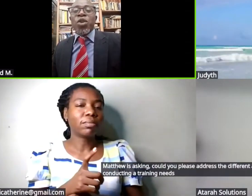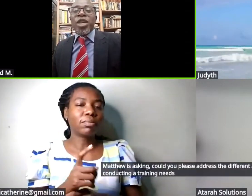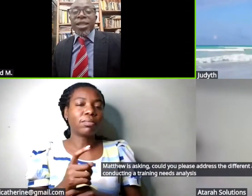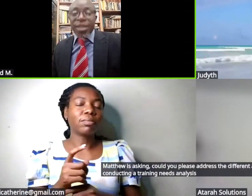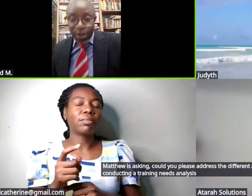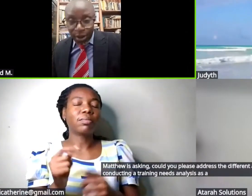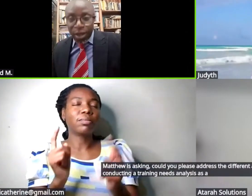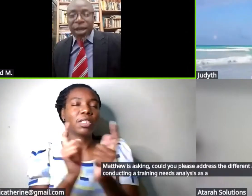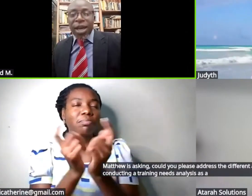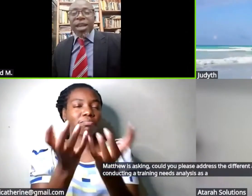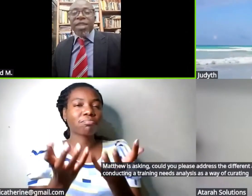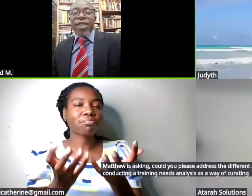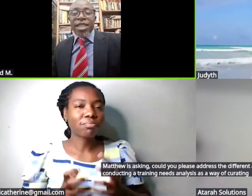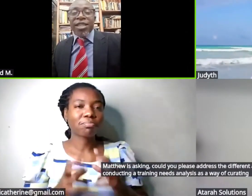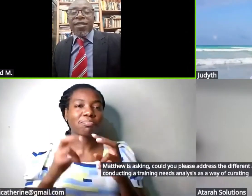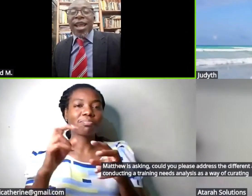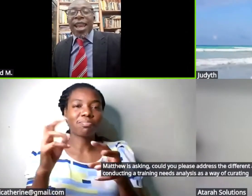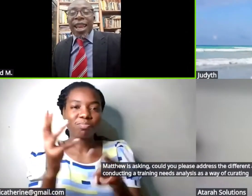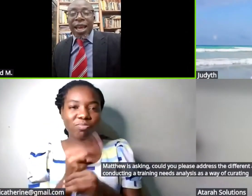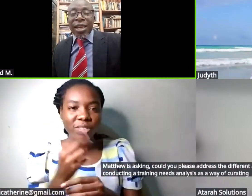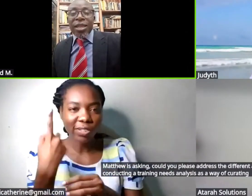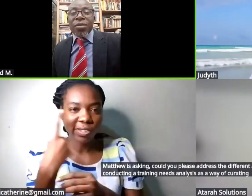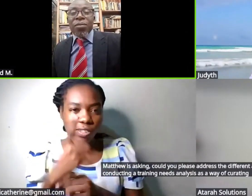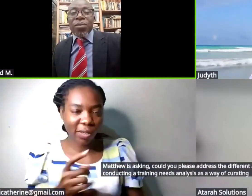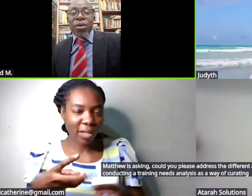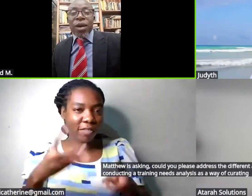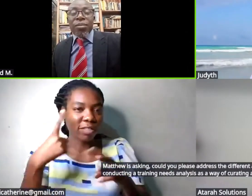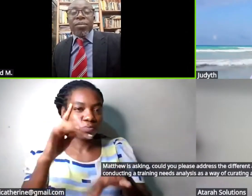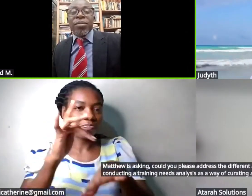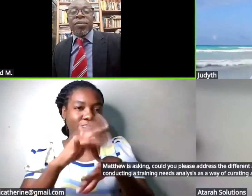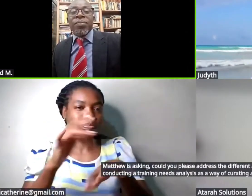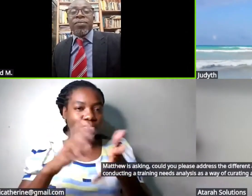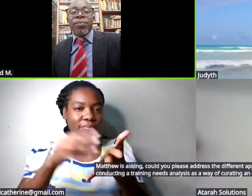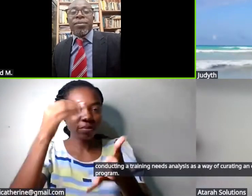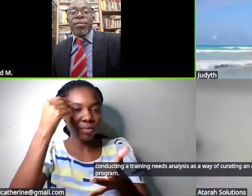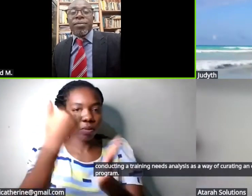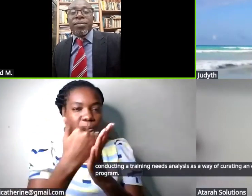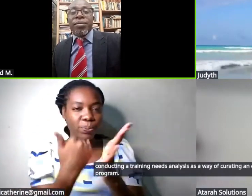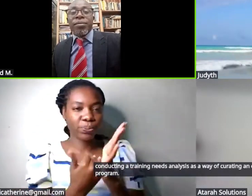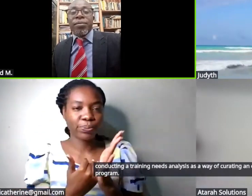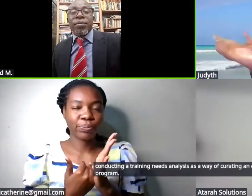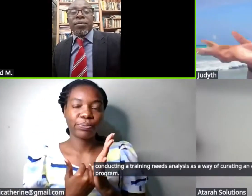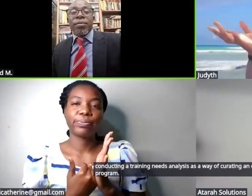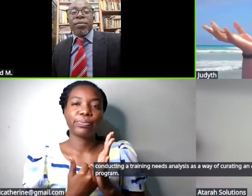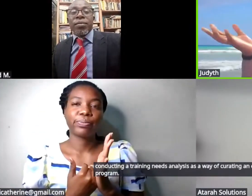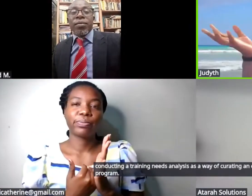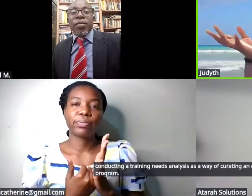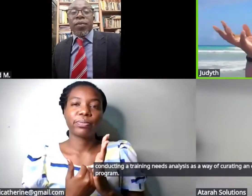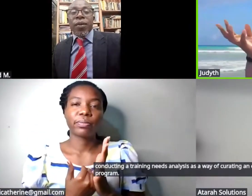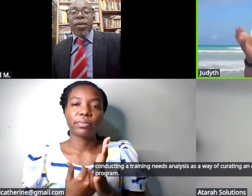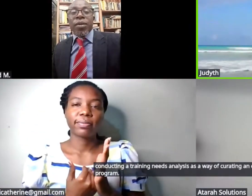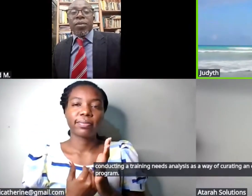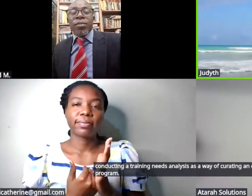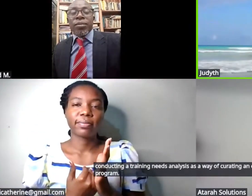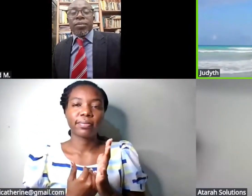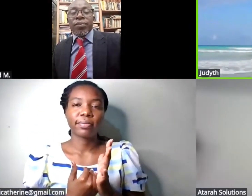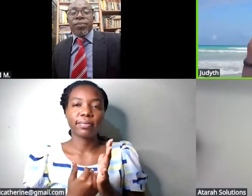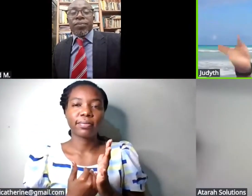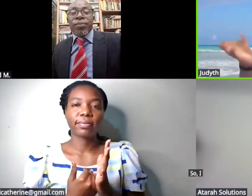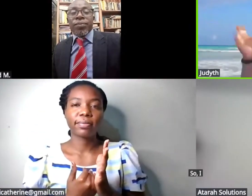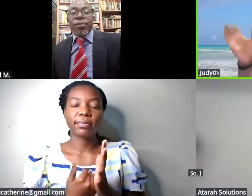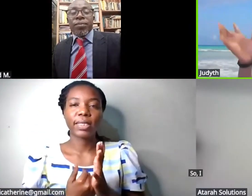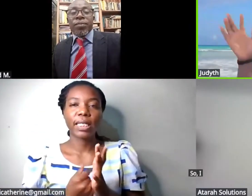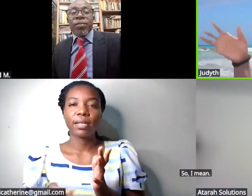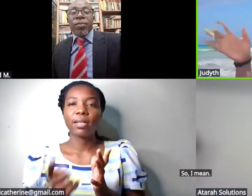of curating an effective learning program? So, I mean,